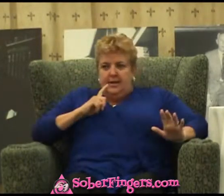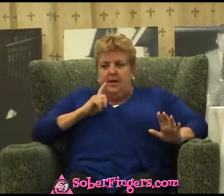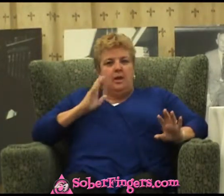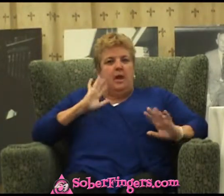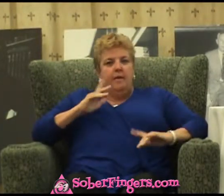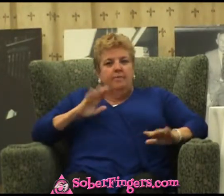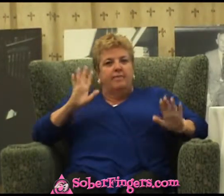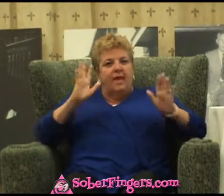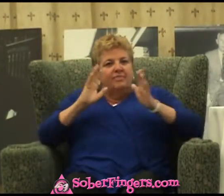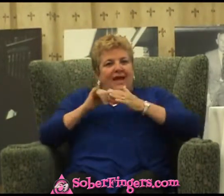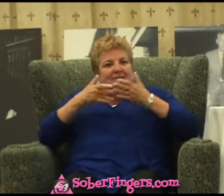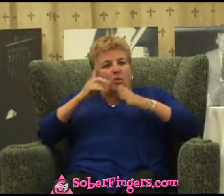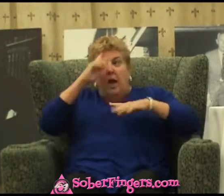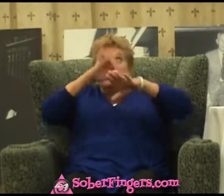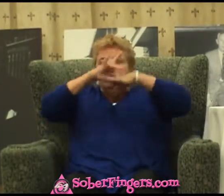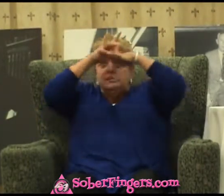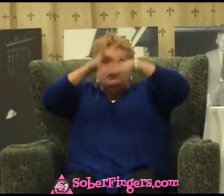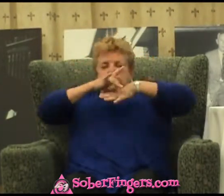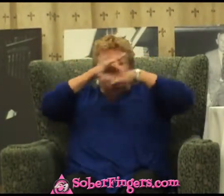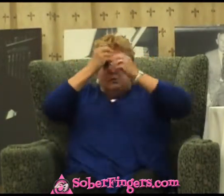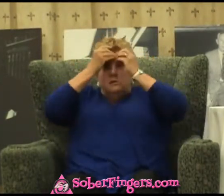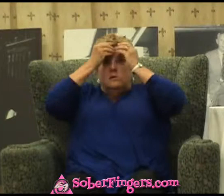And I had 5 more hours of not drinking.